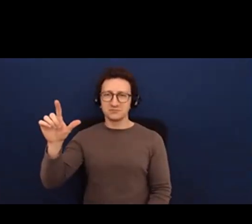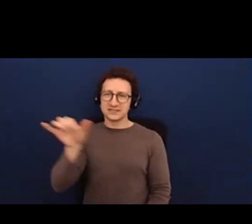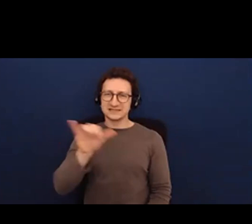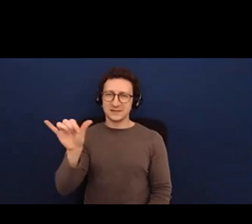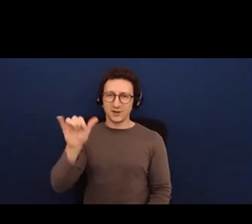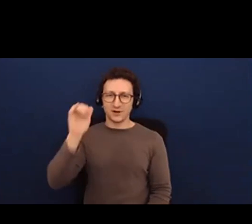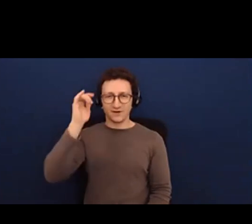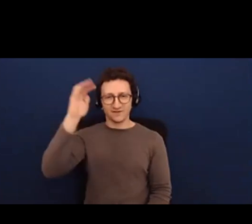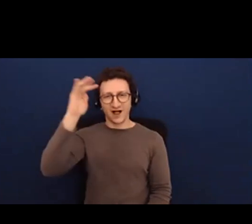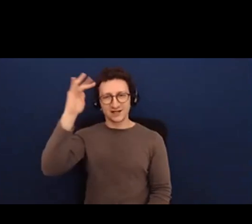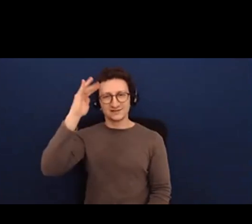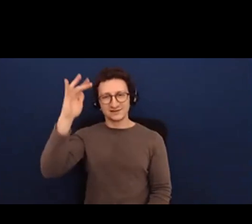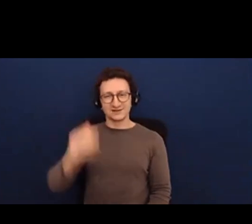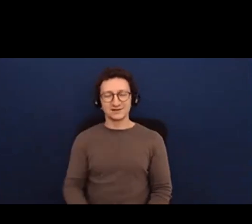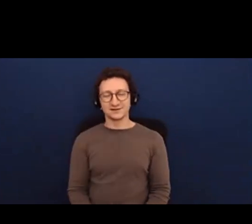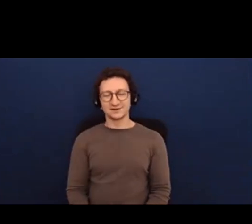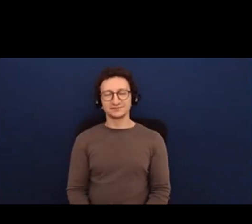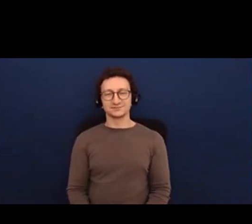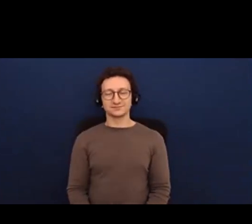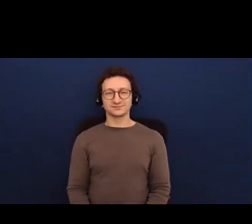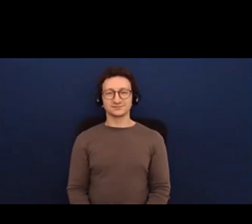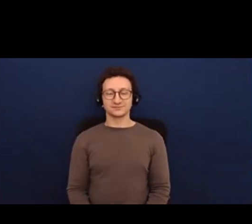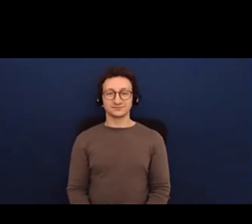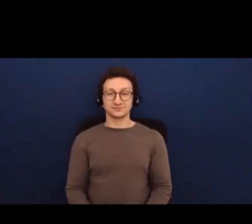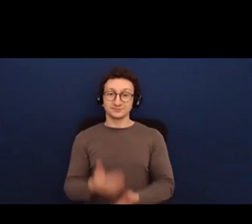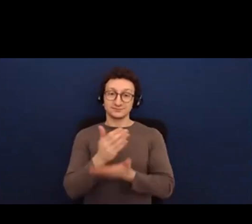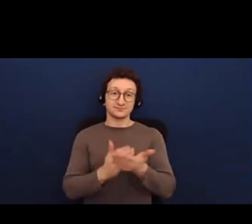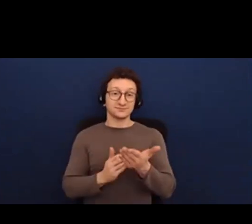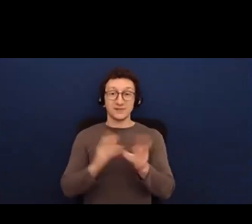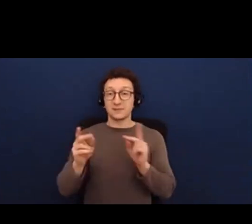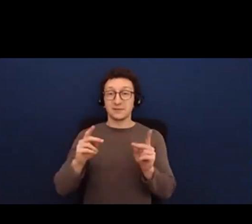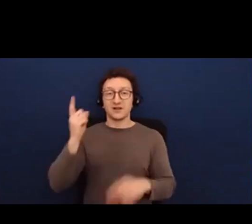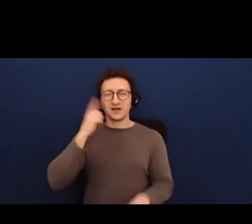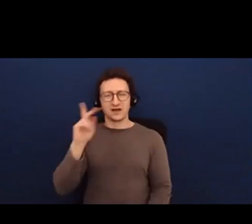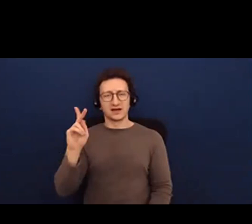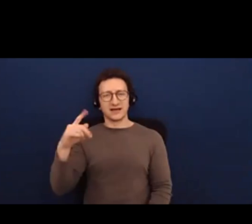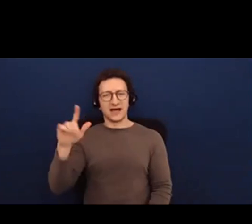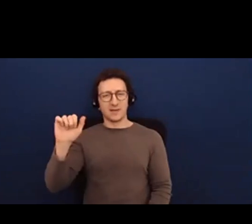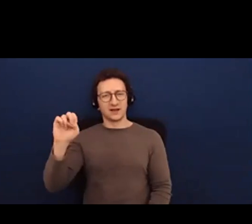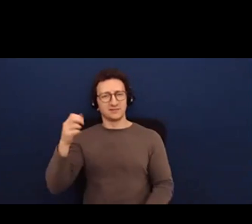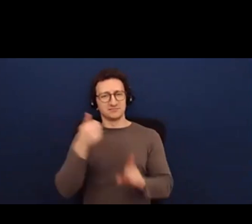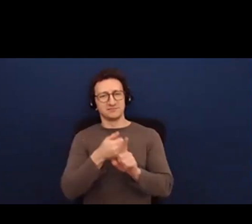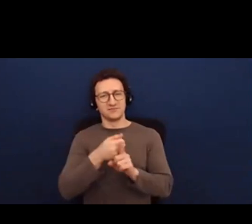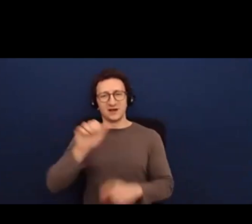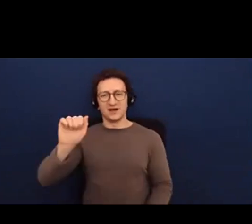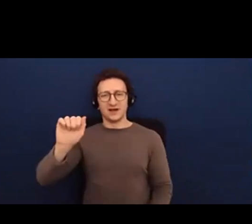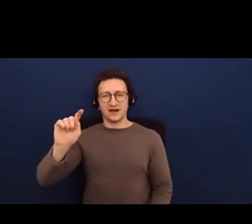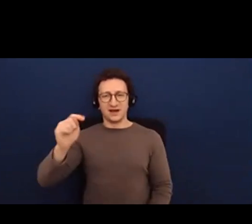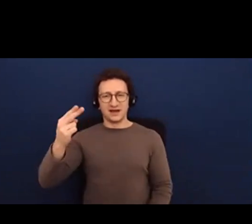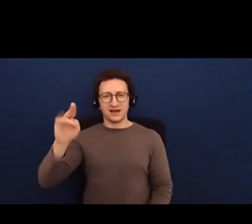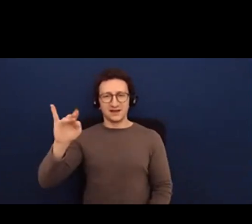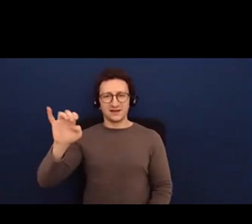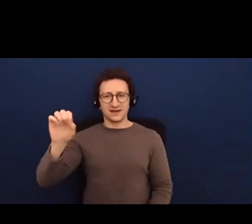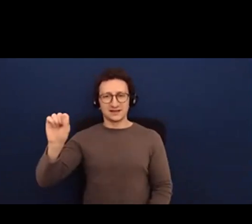So there's some people who think that Kaplan was an atheist. And Kaplan is very, very,